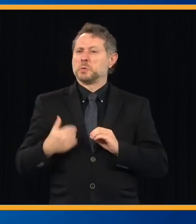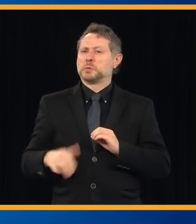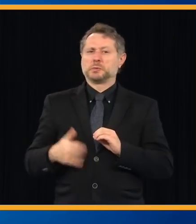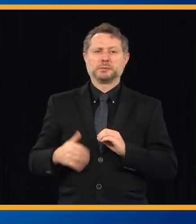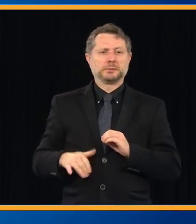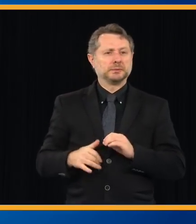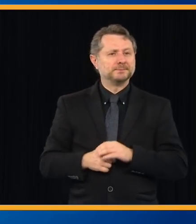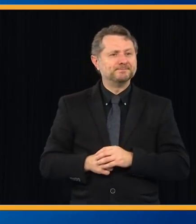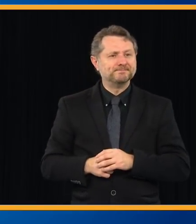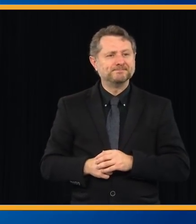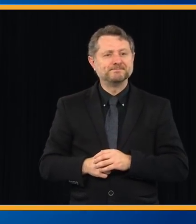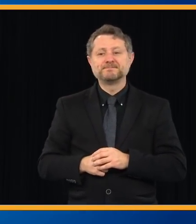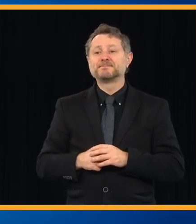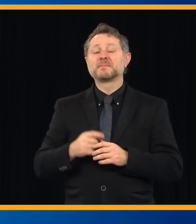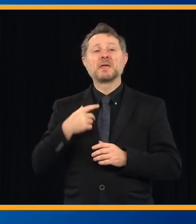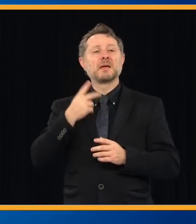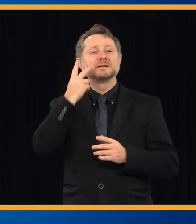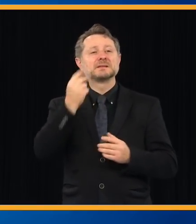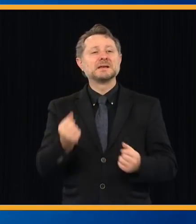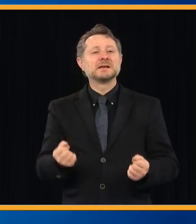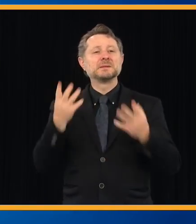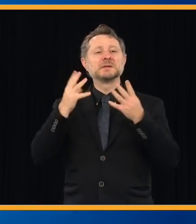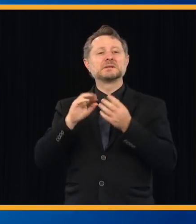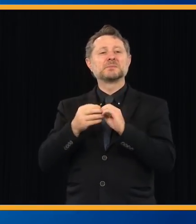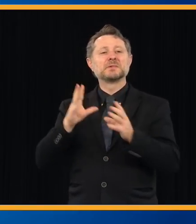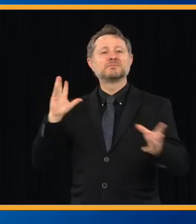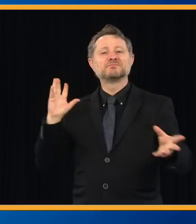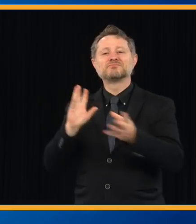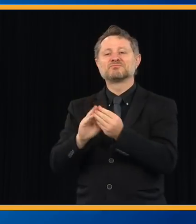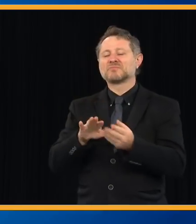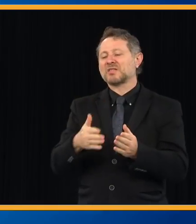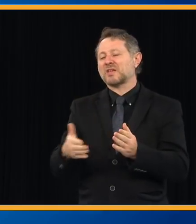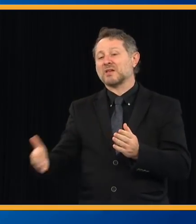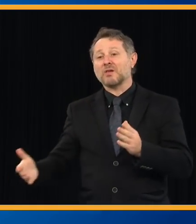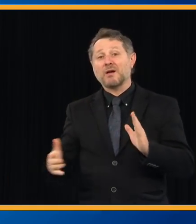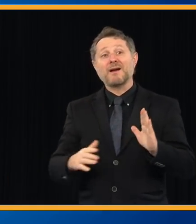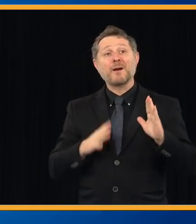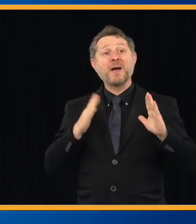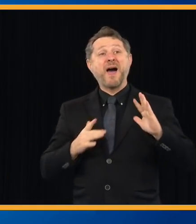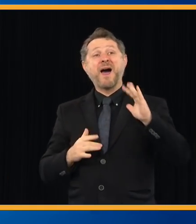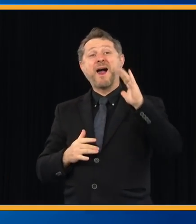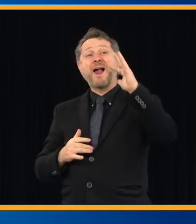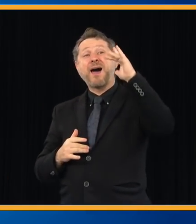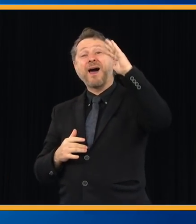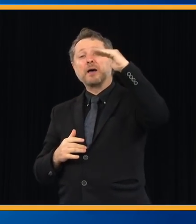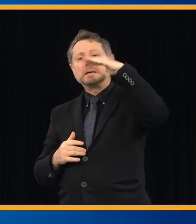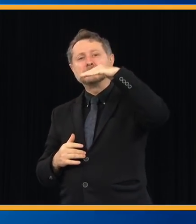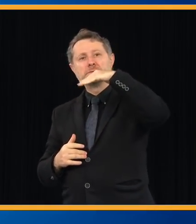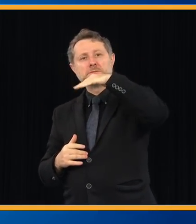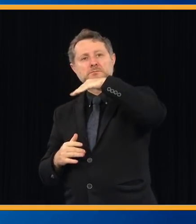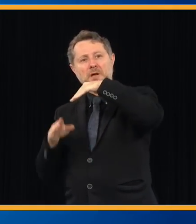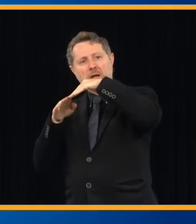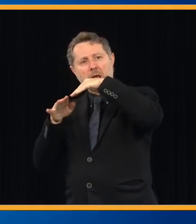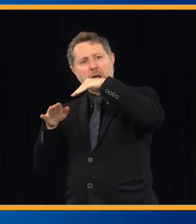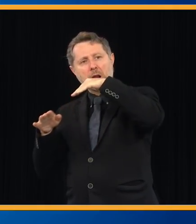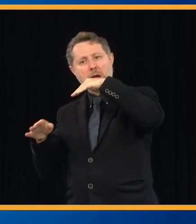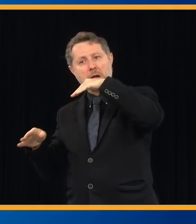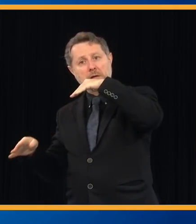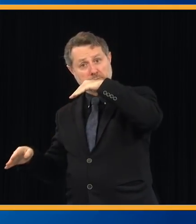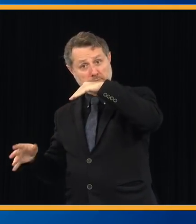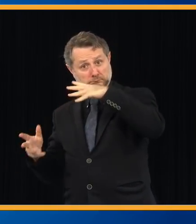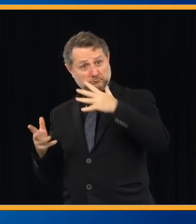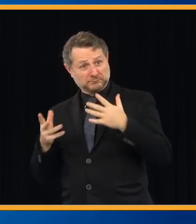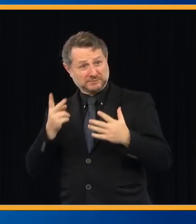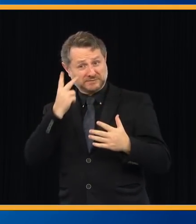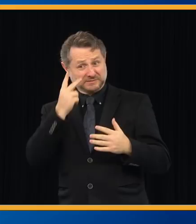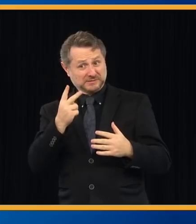looking at that. What does that curve do? What does that line do? Does it slowly decline? We would have liked